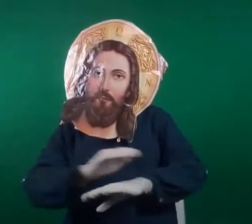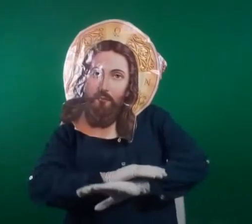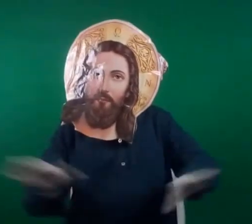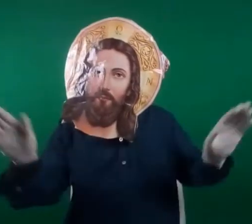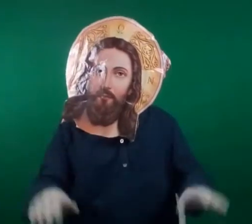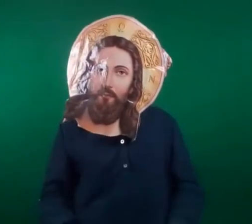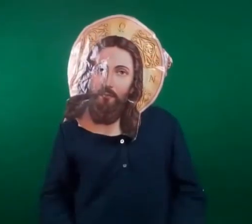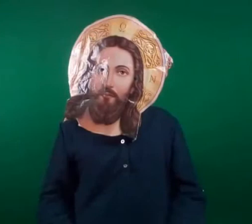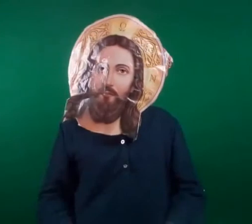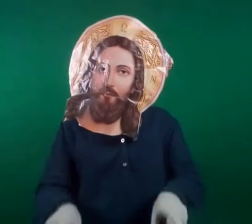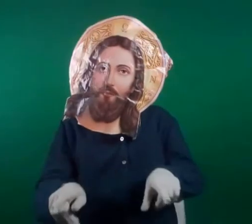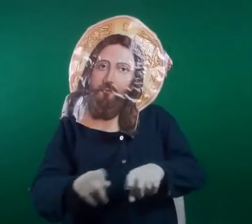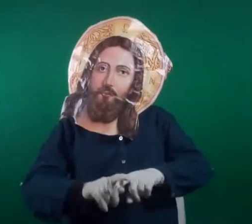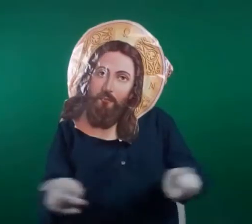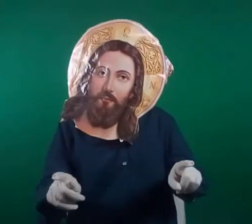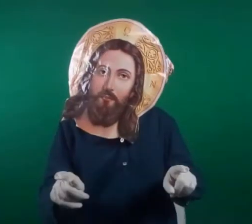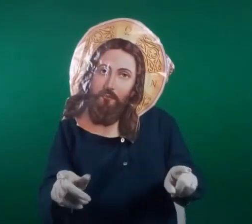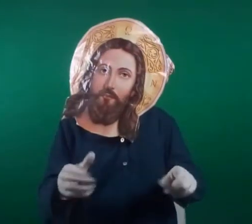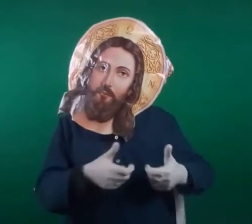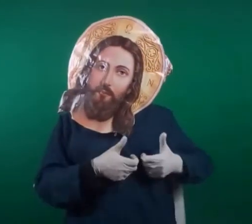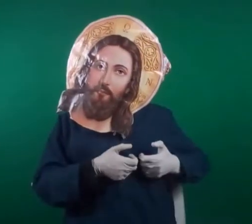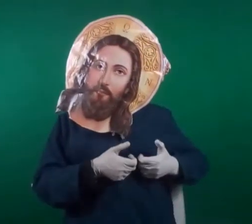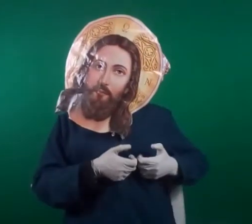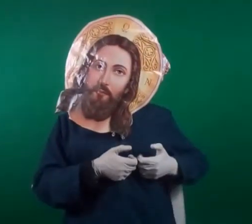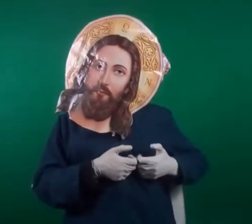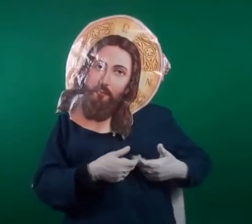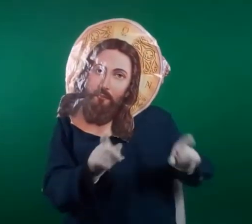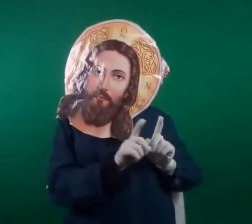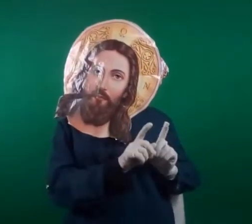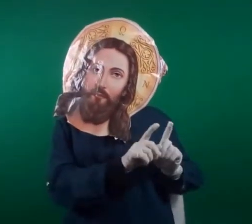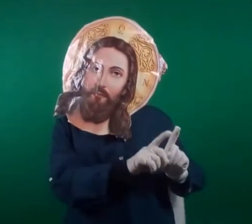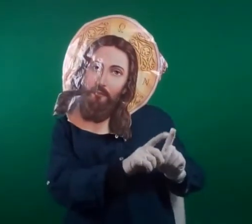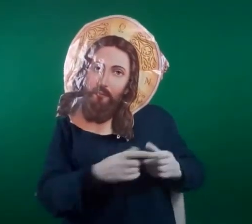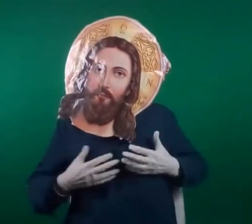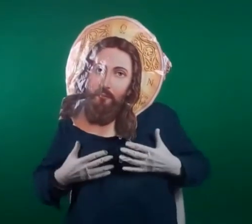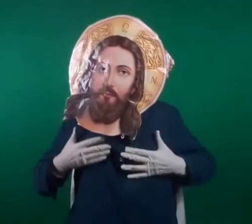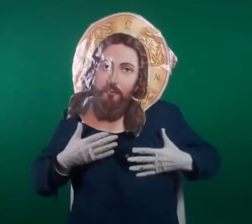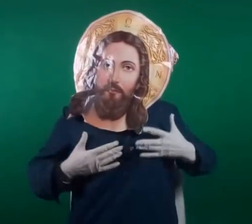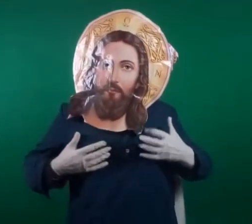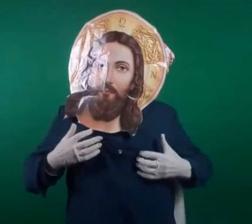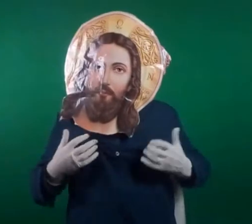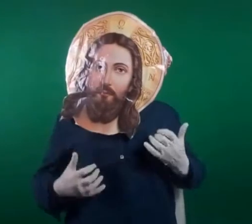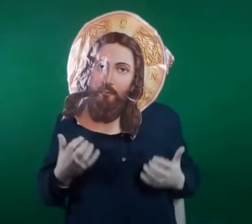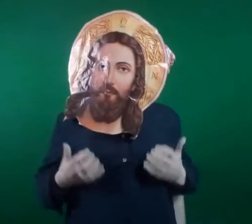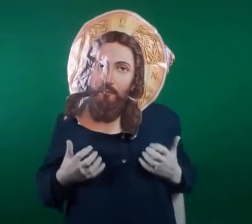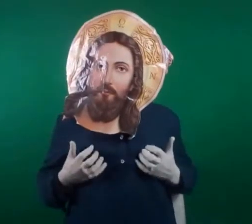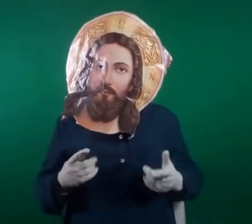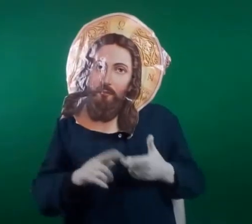I say to you instead, fill the world with romance, with fidelity, with passion and